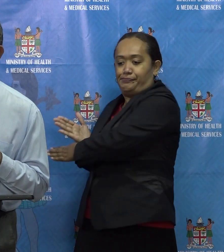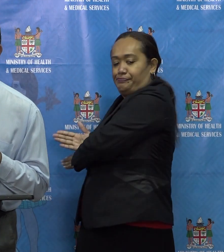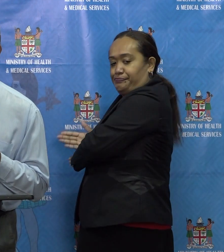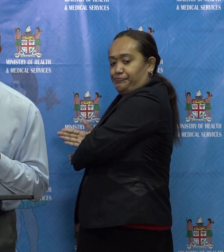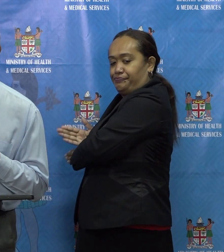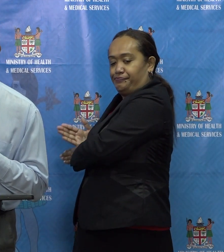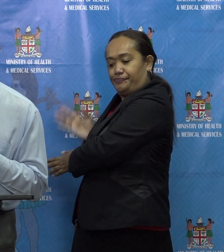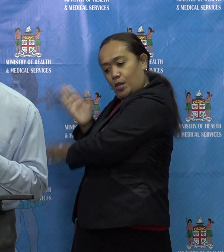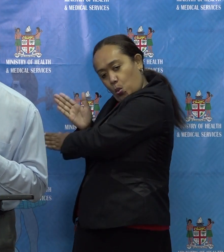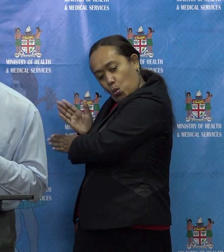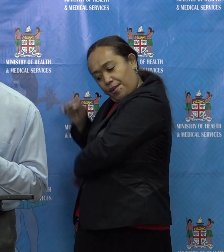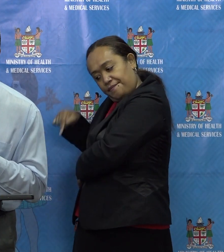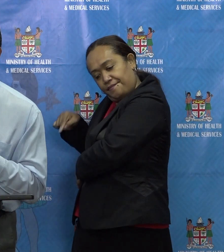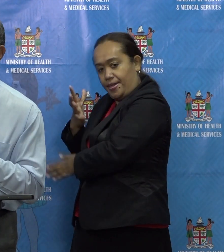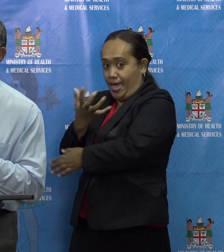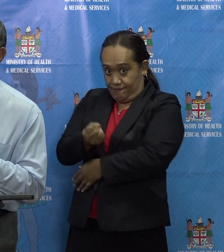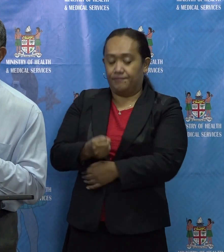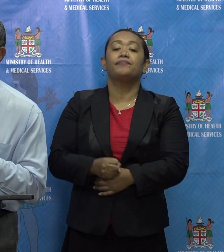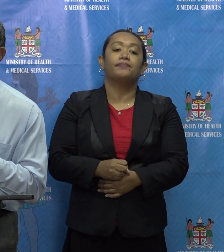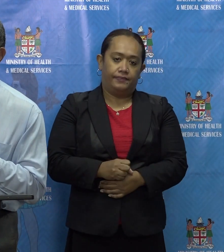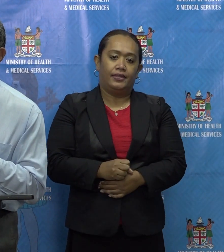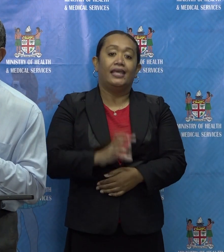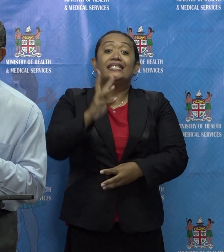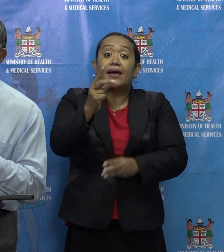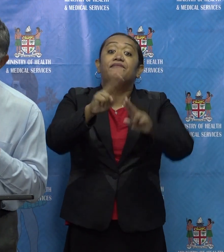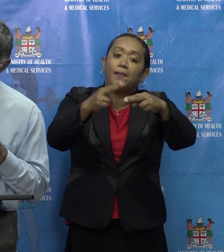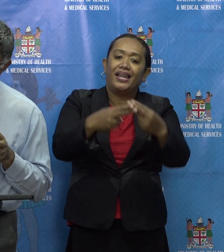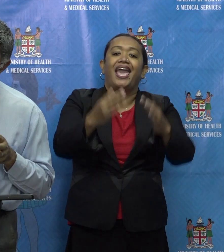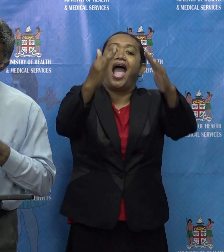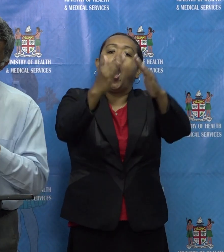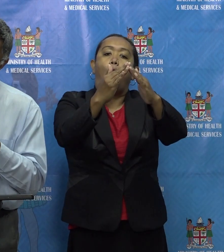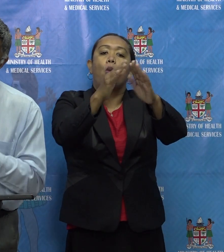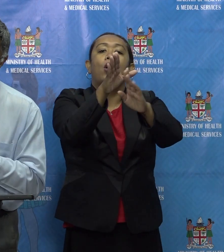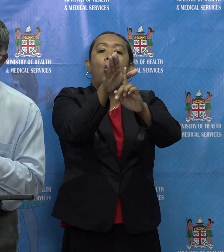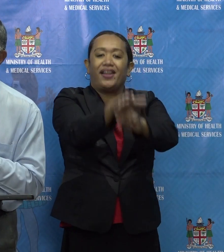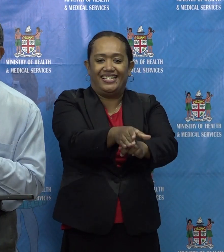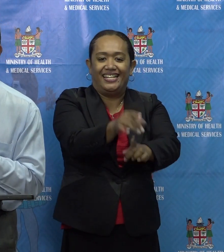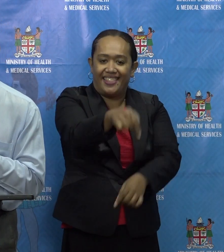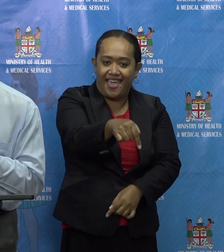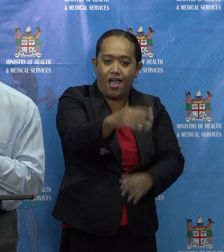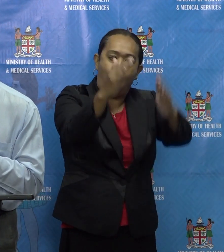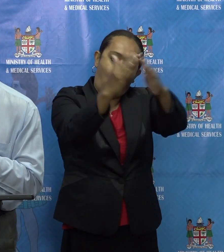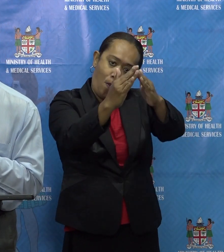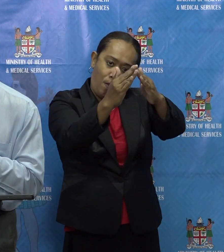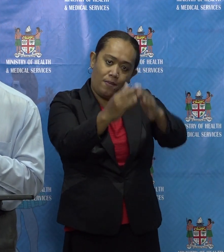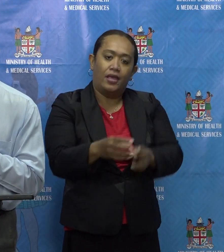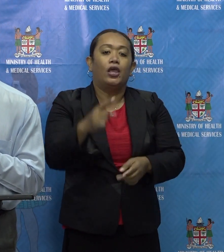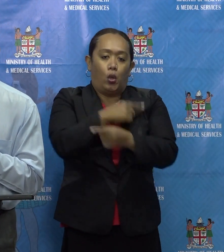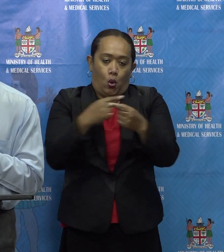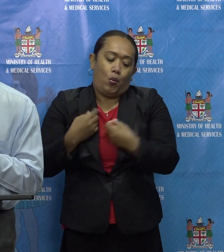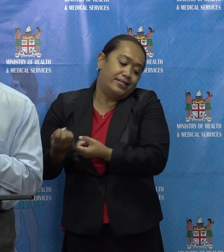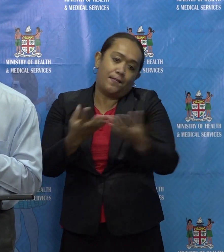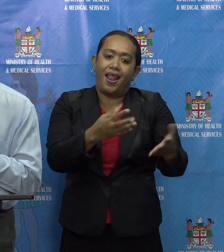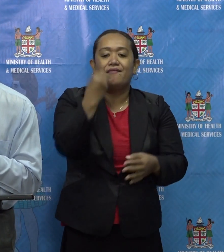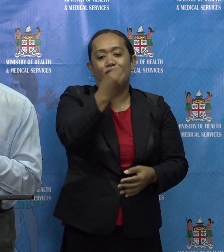family. Some of the family members are actually on home quarantine, and there's supplies of food that have to go to them.